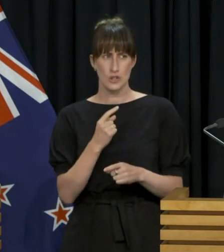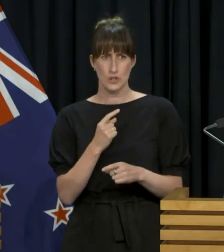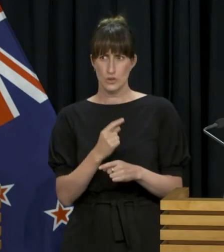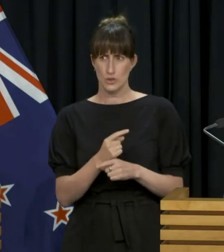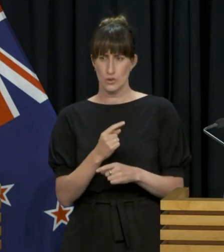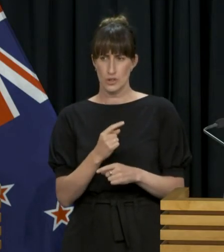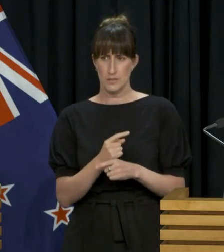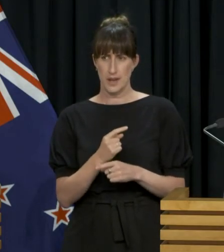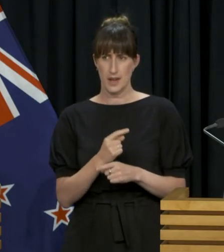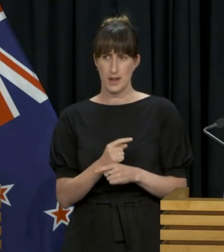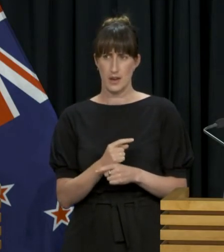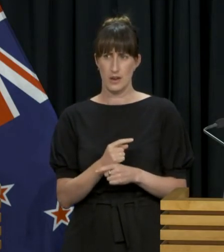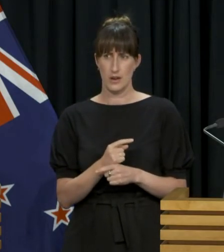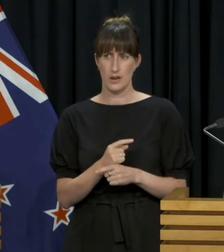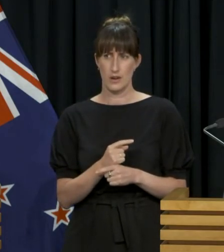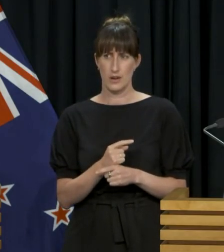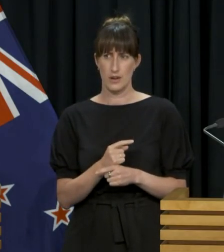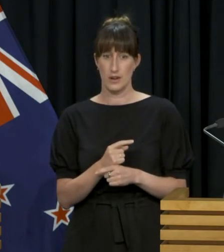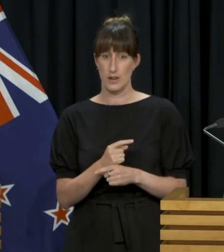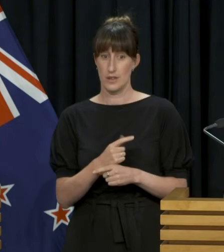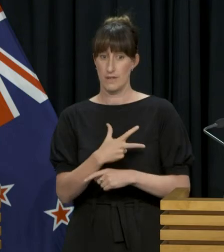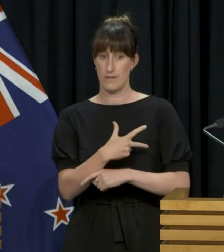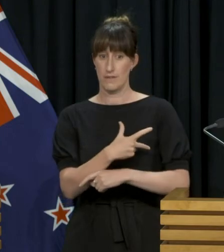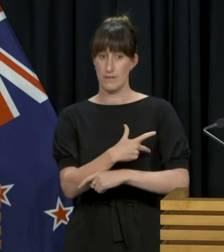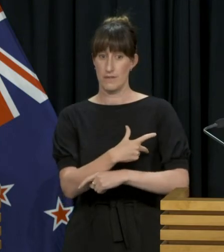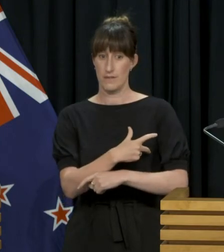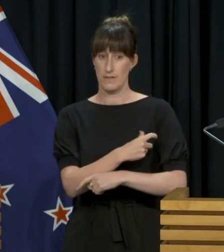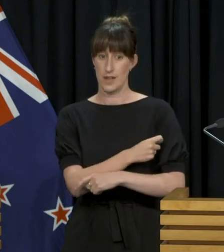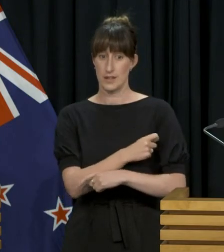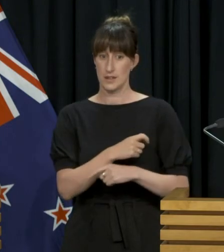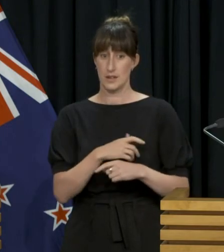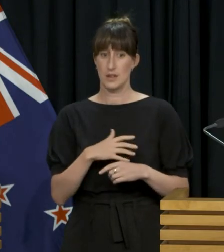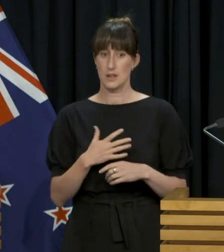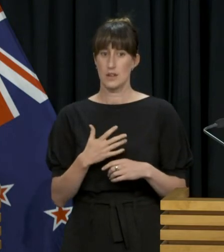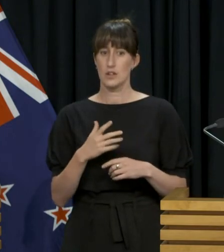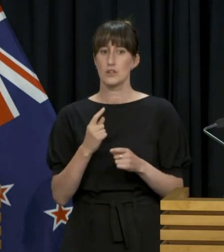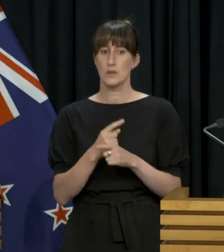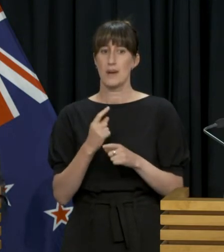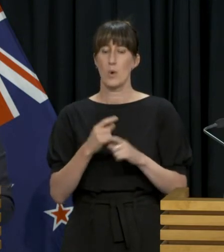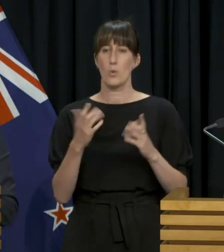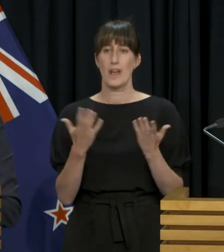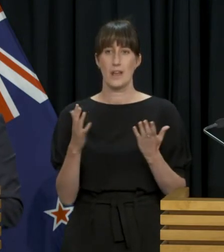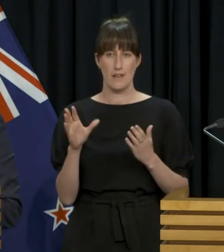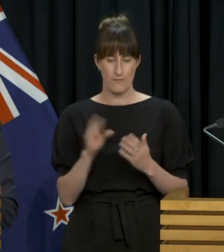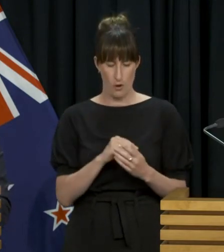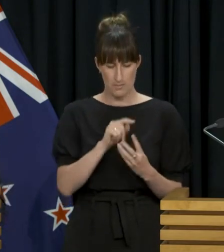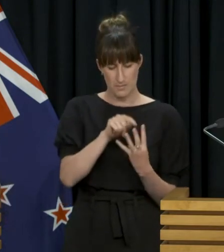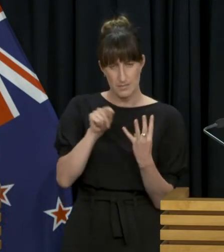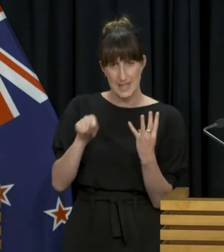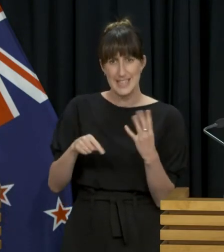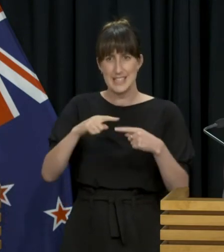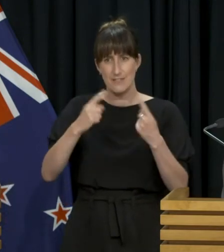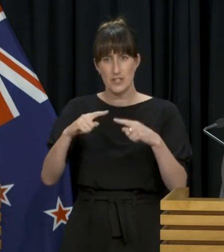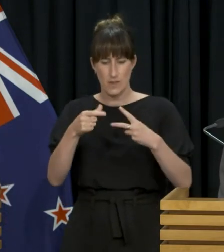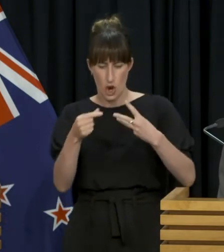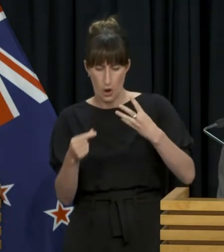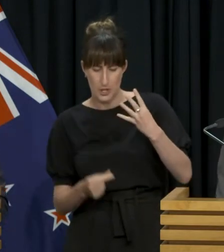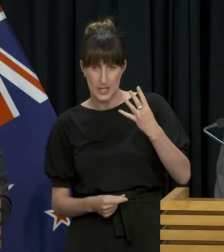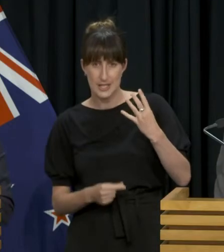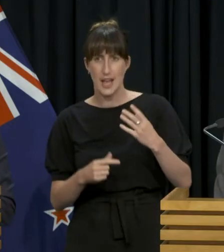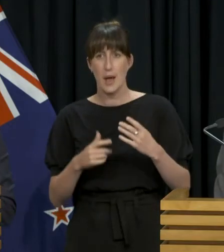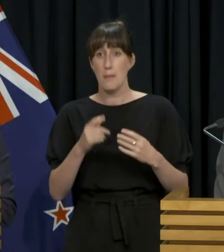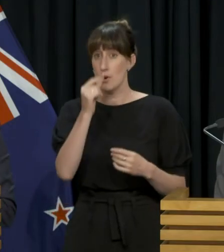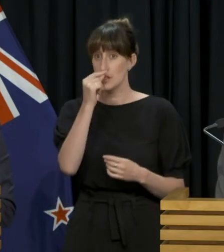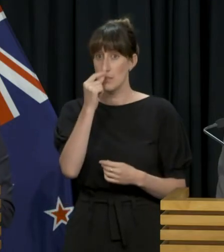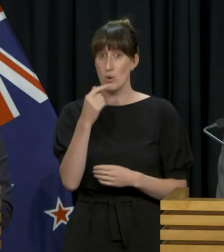Is there a possibility that in the coming weeks and months we actually don't find out where the source is? There is absolutely that possibility, and if you recall back